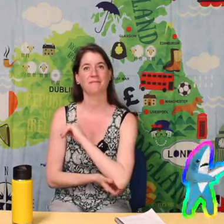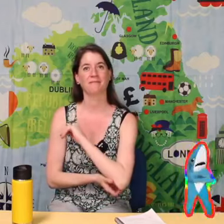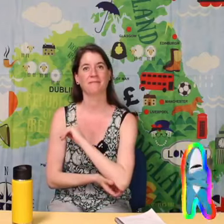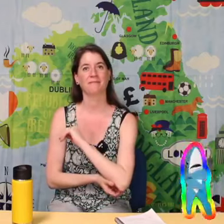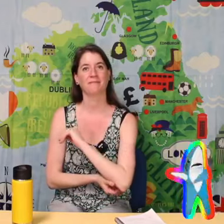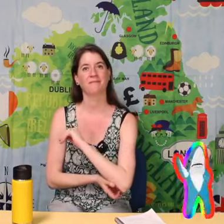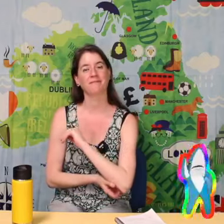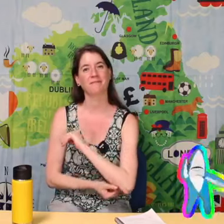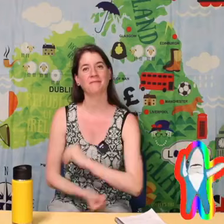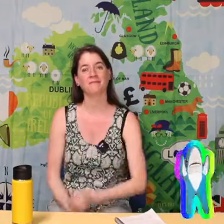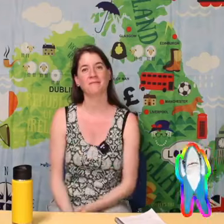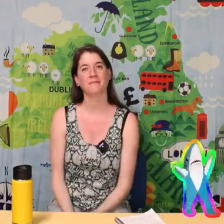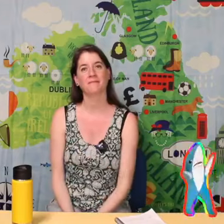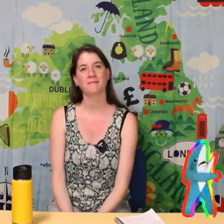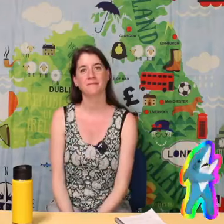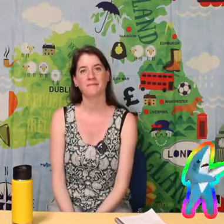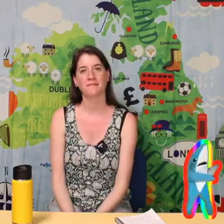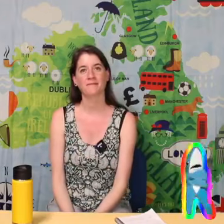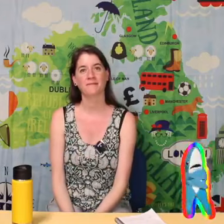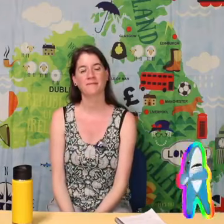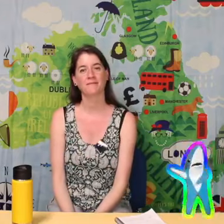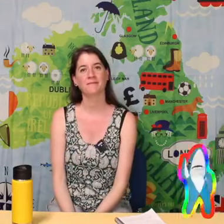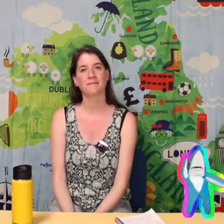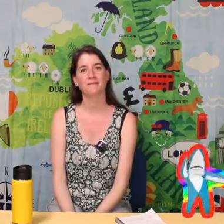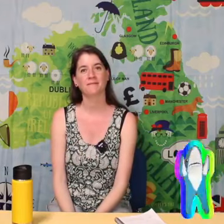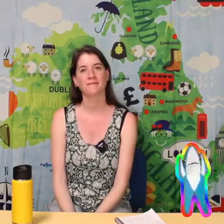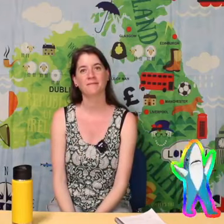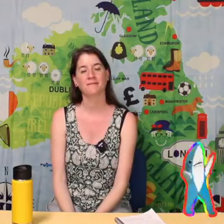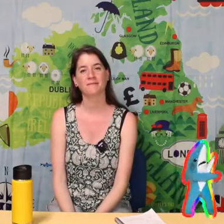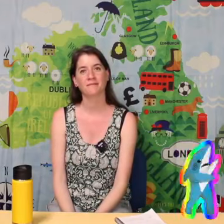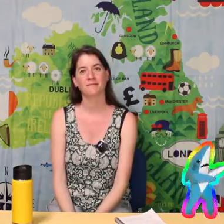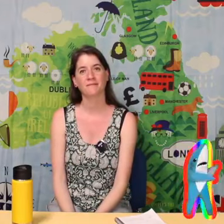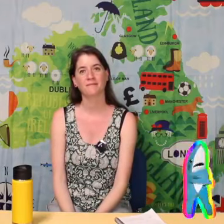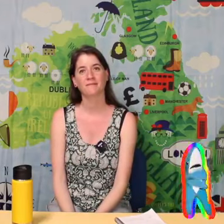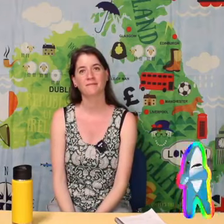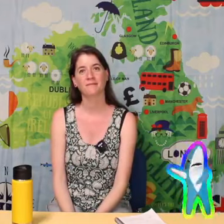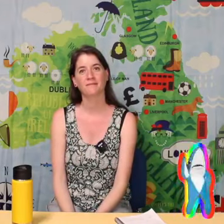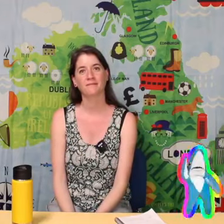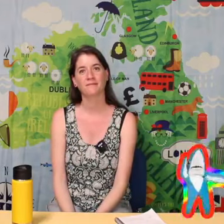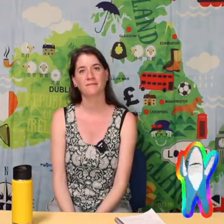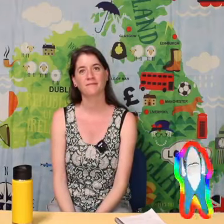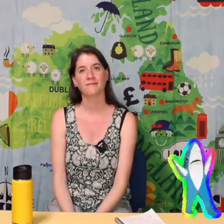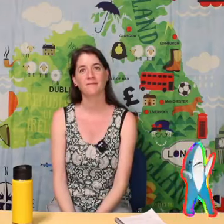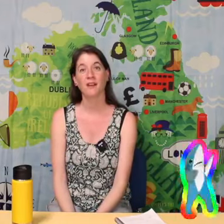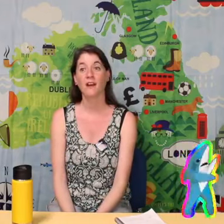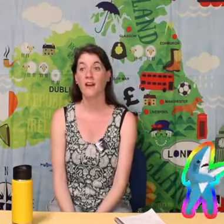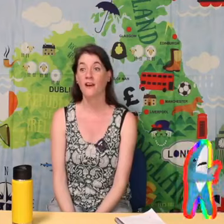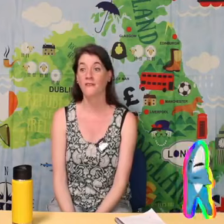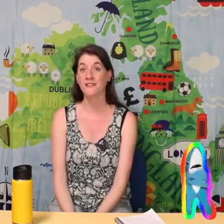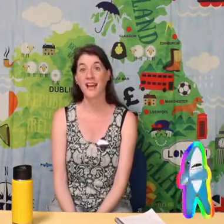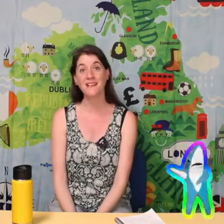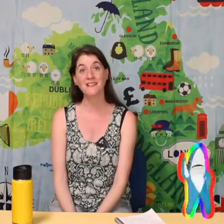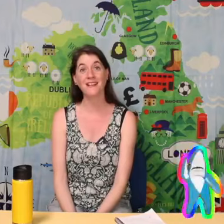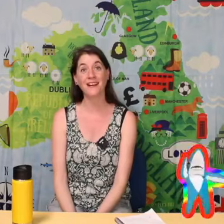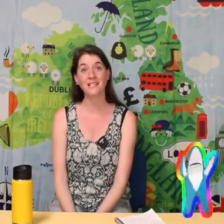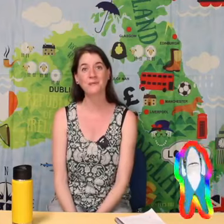Moore in the distance talking about space in one of those buildings in Liverpool. Oh, fantastic. Nice one, Heather.